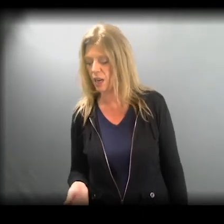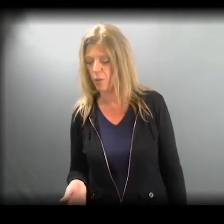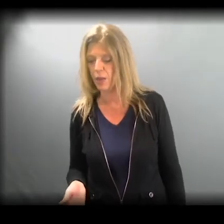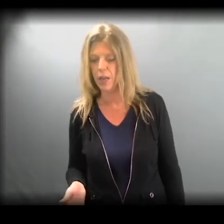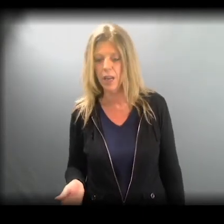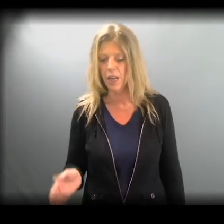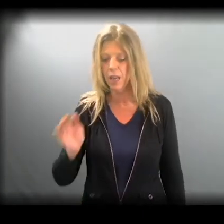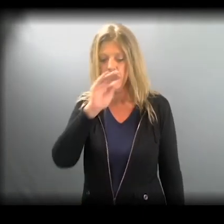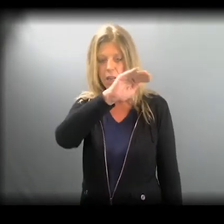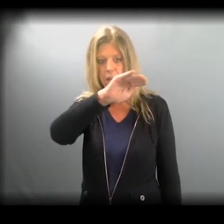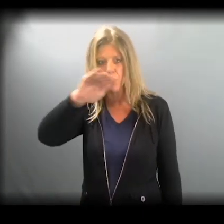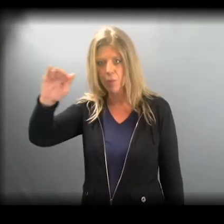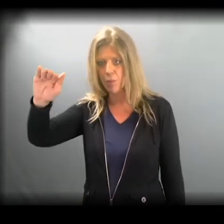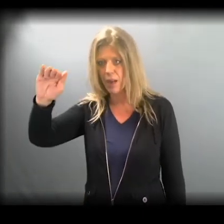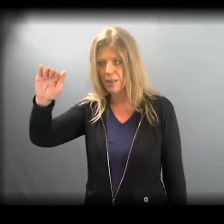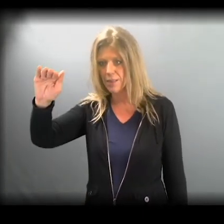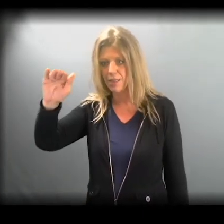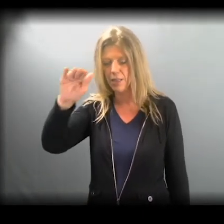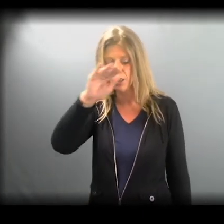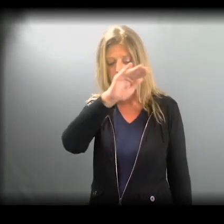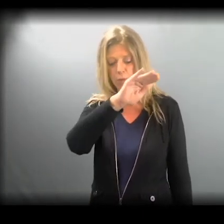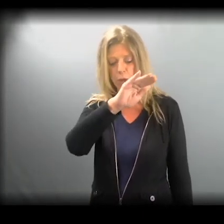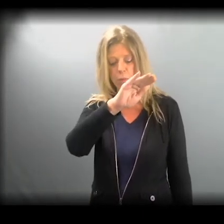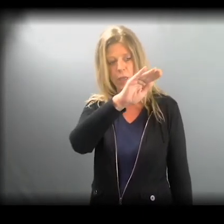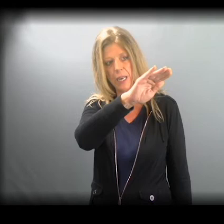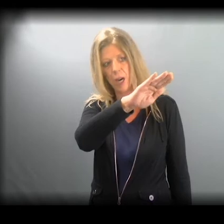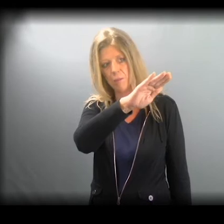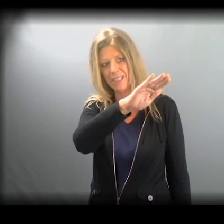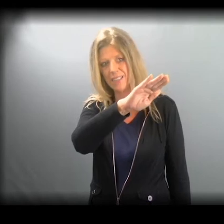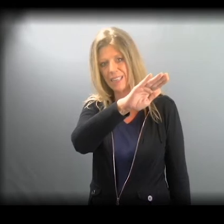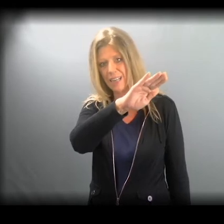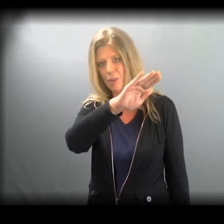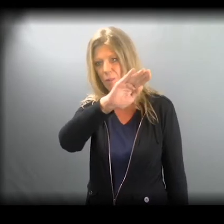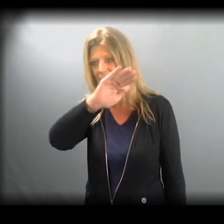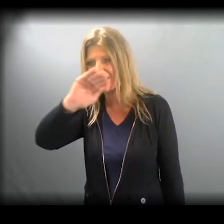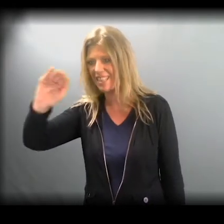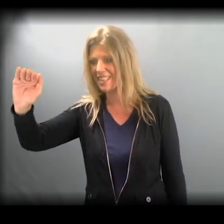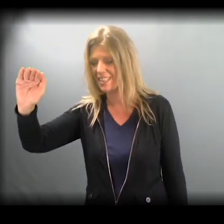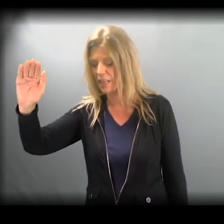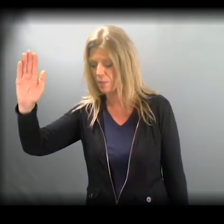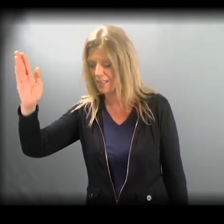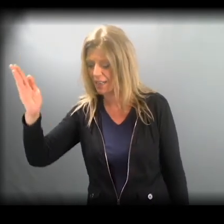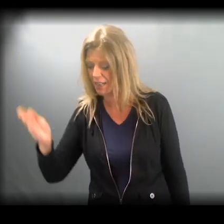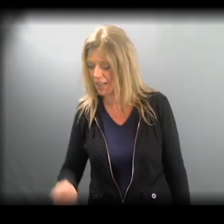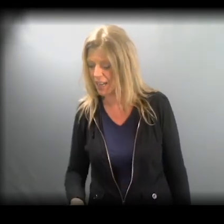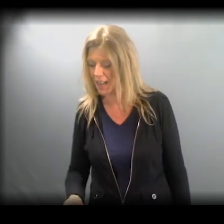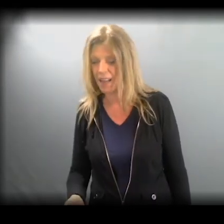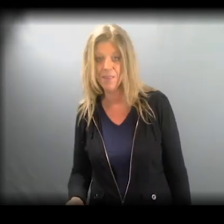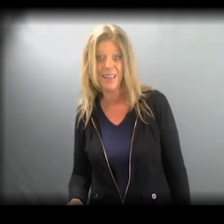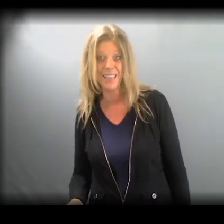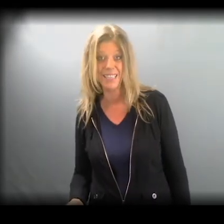down, across from the opposite side of your body to the same side, and then